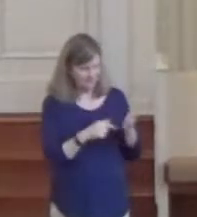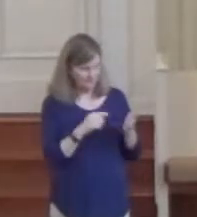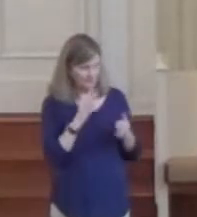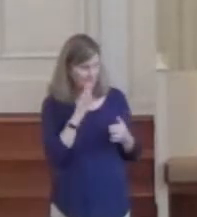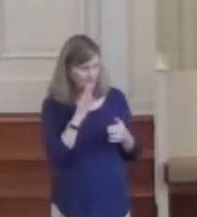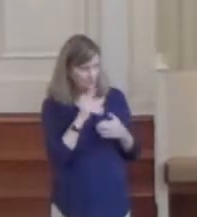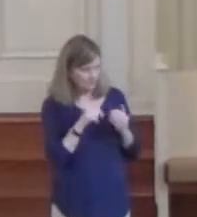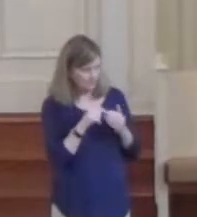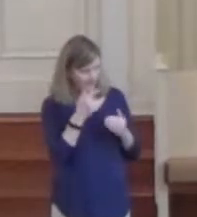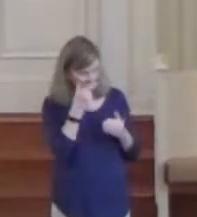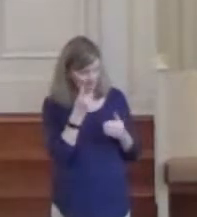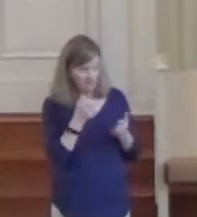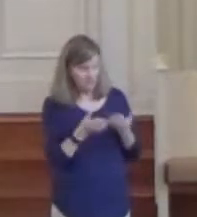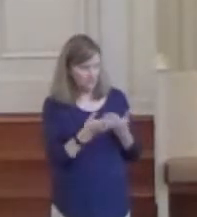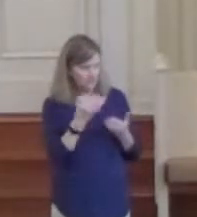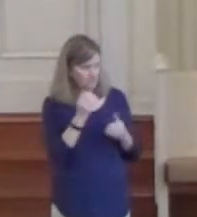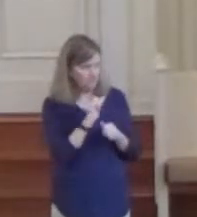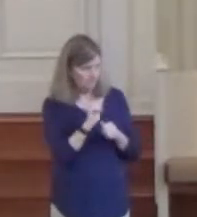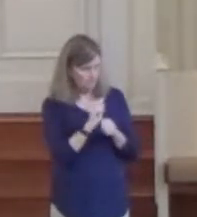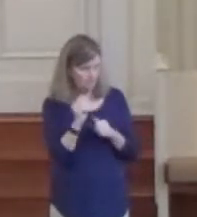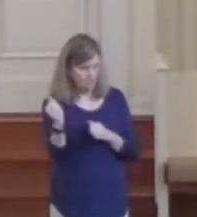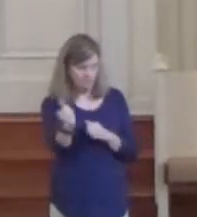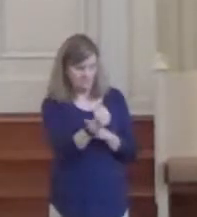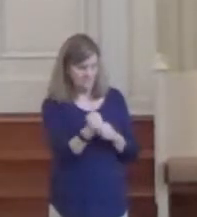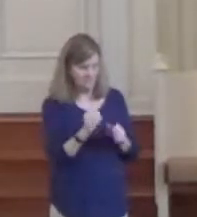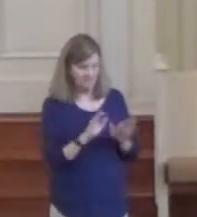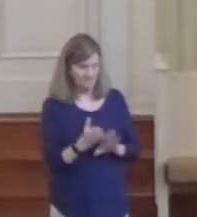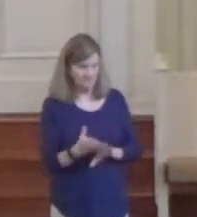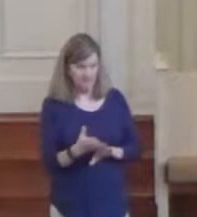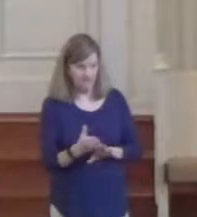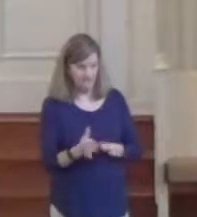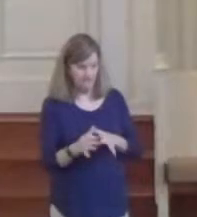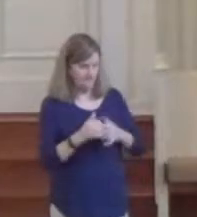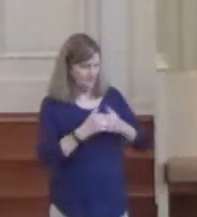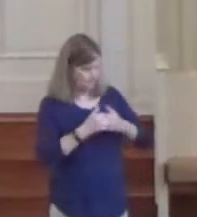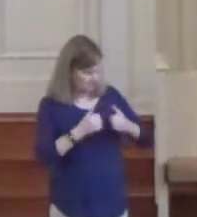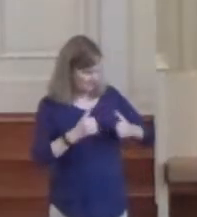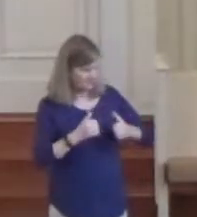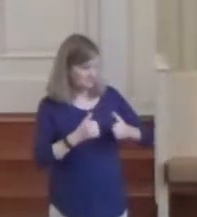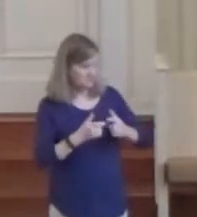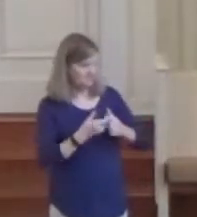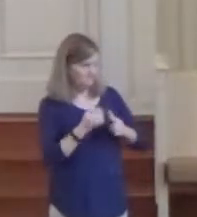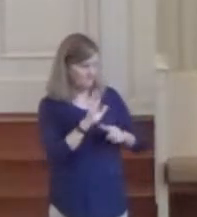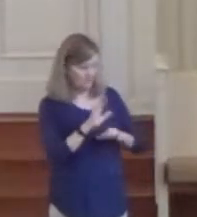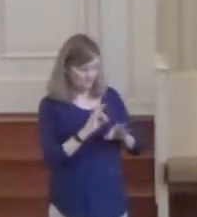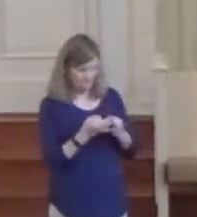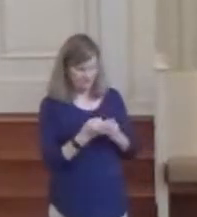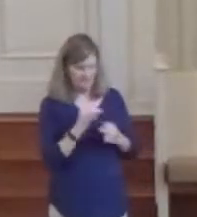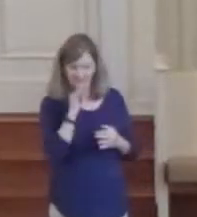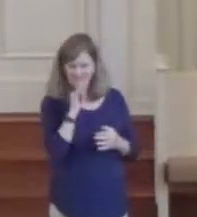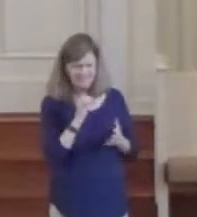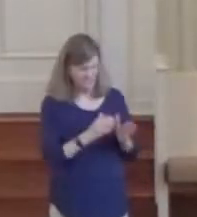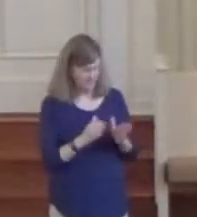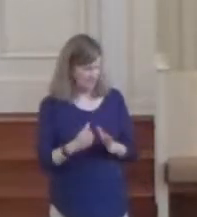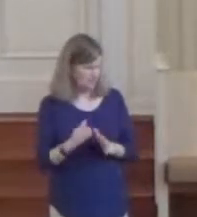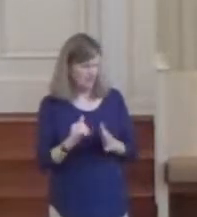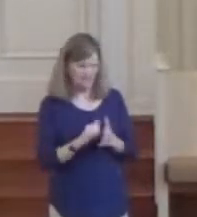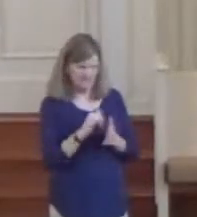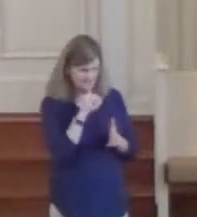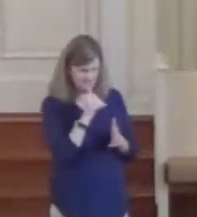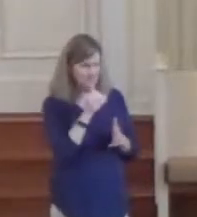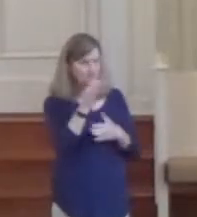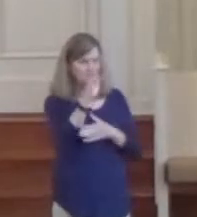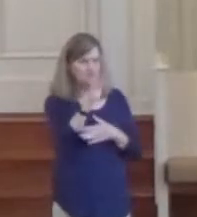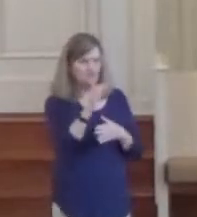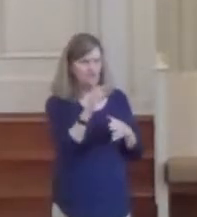are almost literally working yourselves to death, ripping yourself away from your families. That's not order. That's not good. That's not